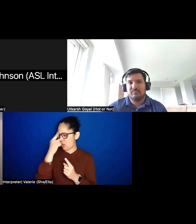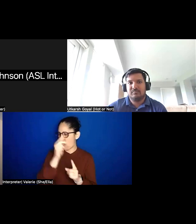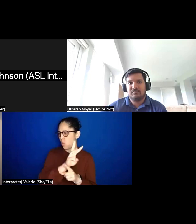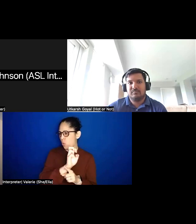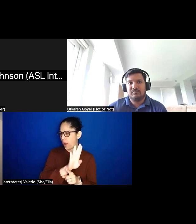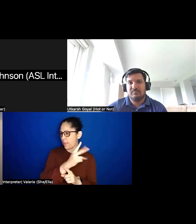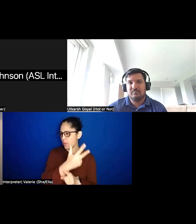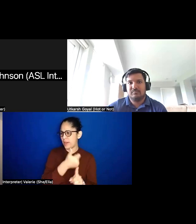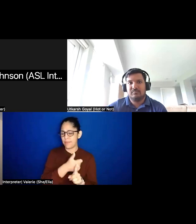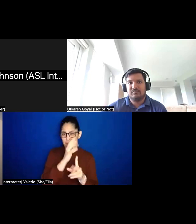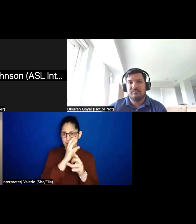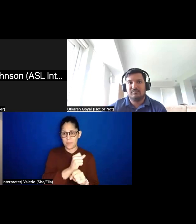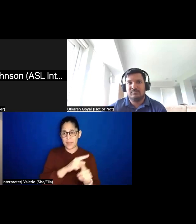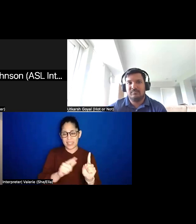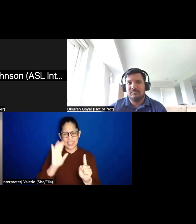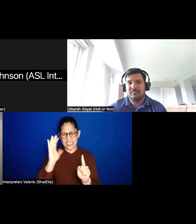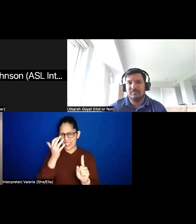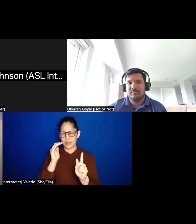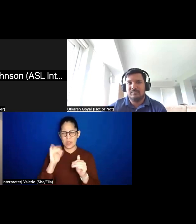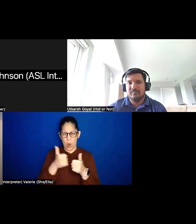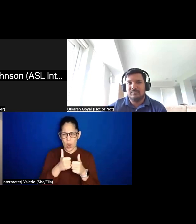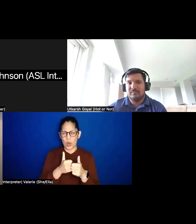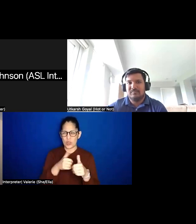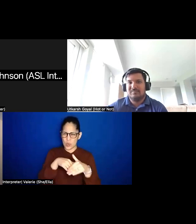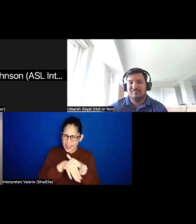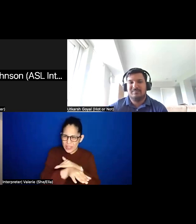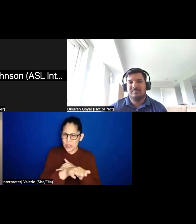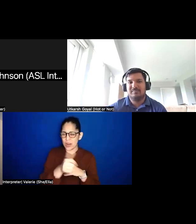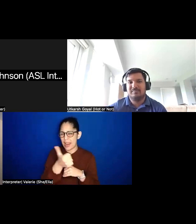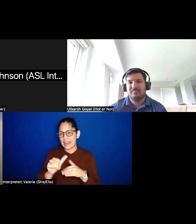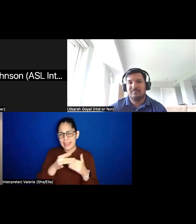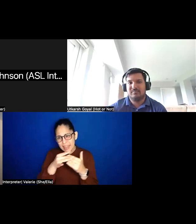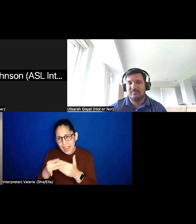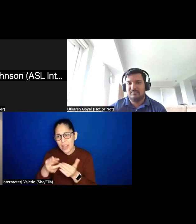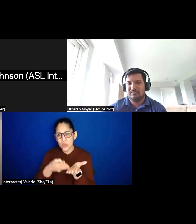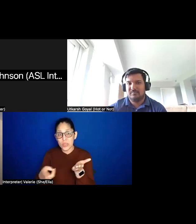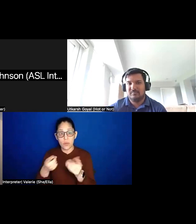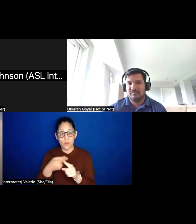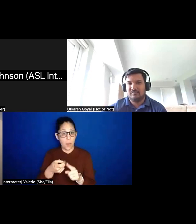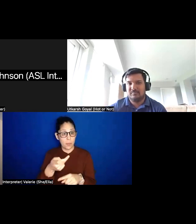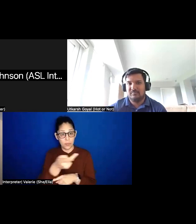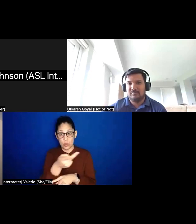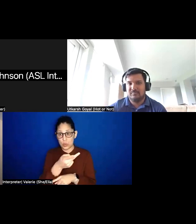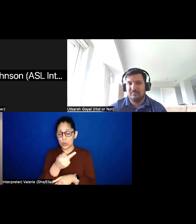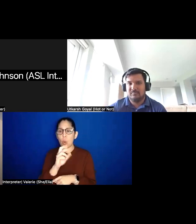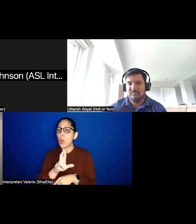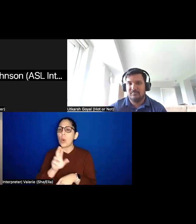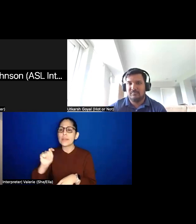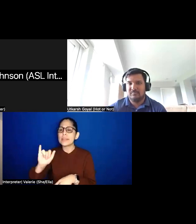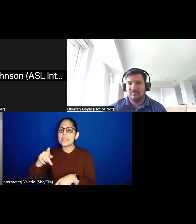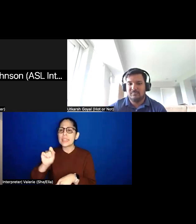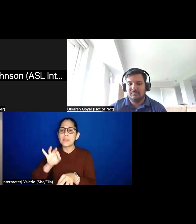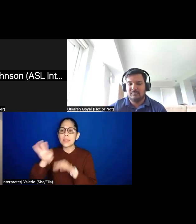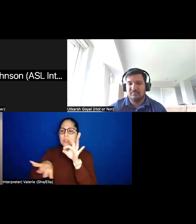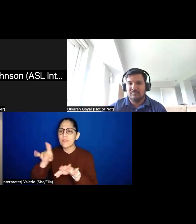get into. Any guides or resources from either of you or pointers to point